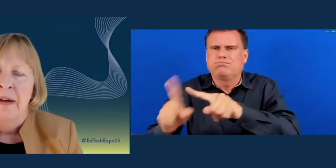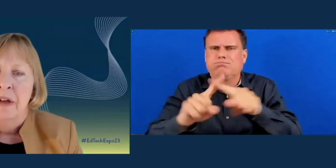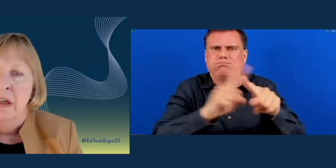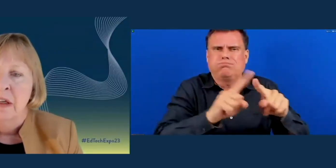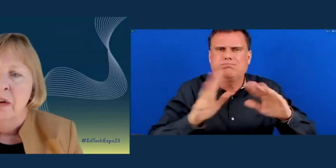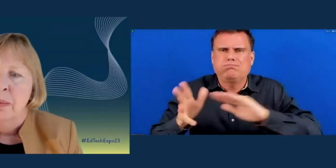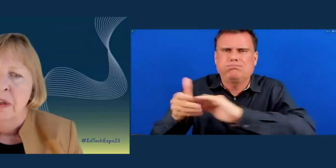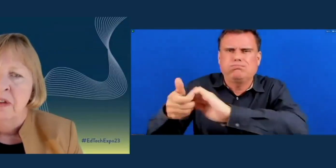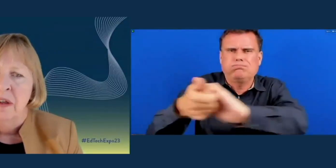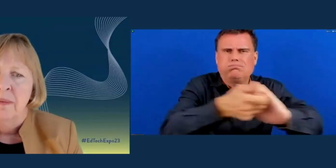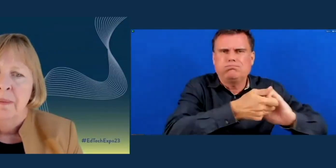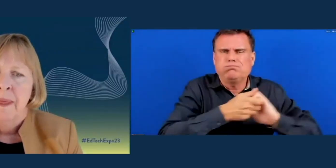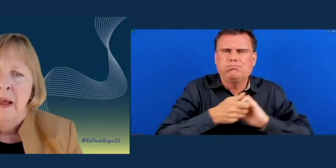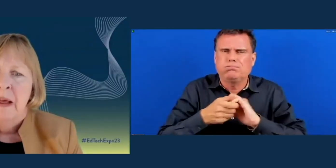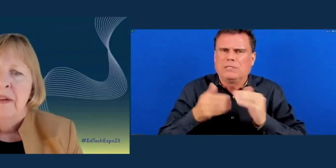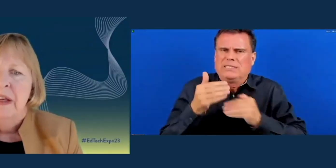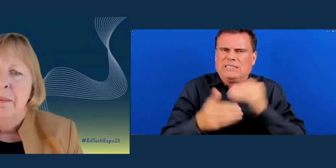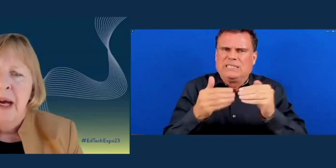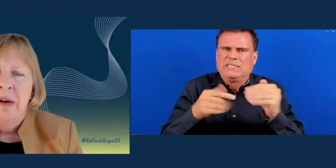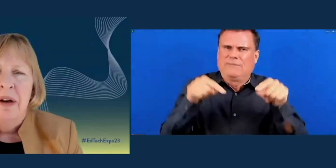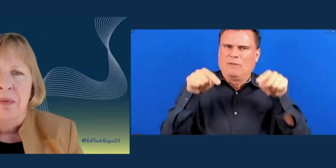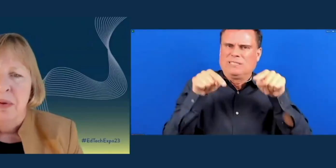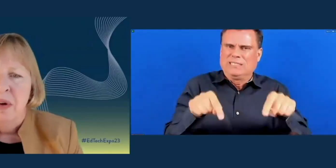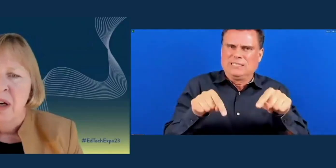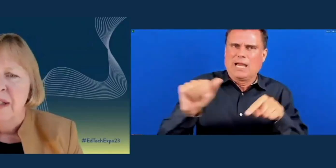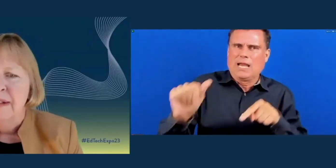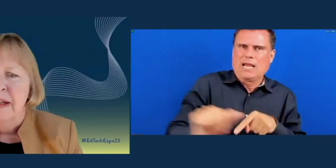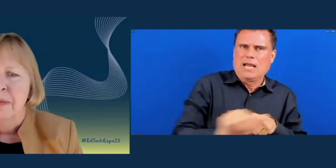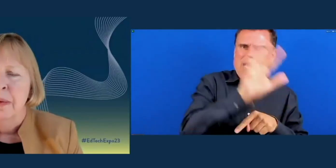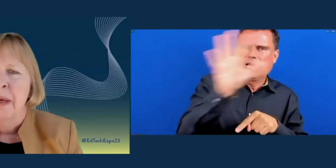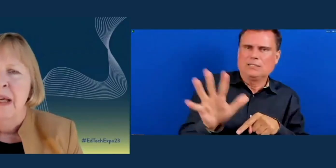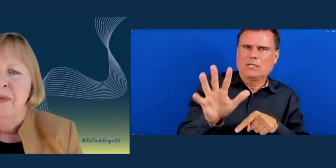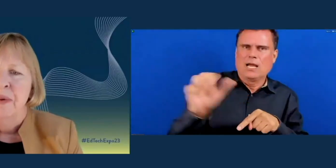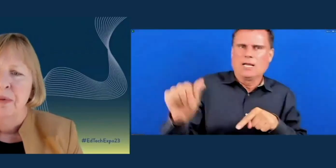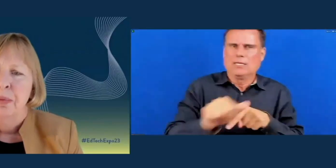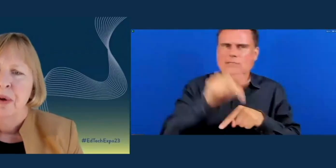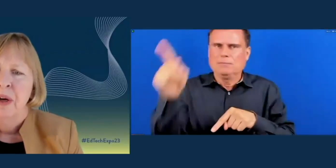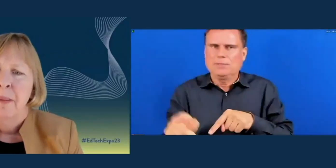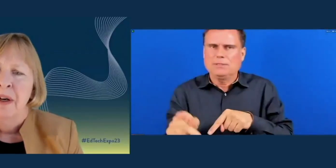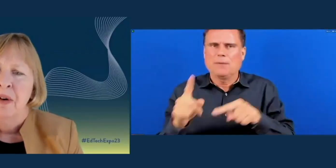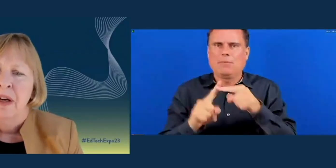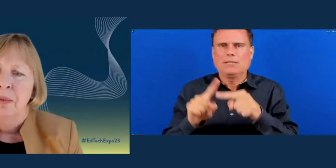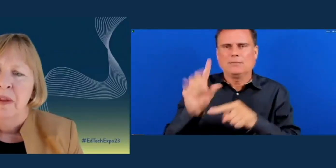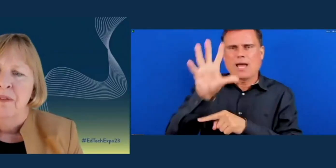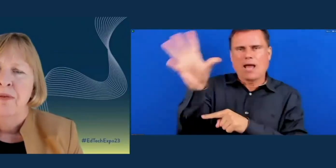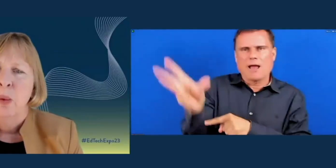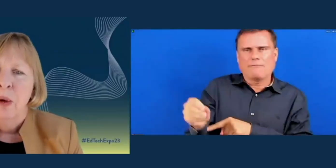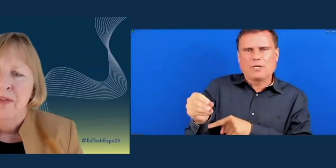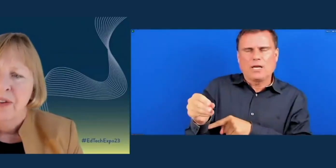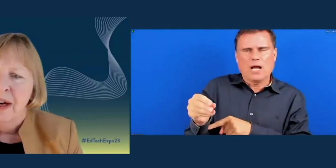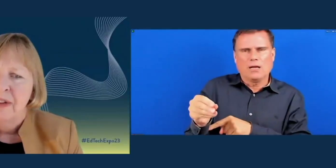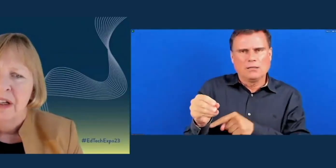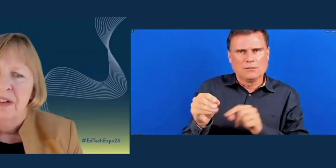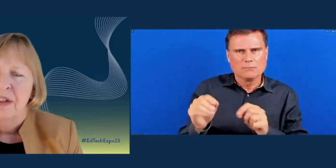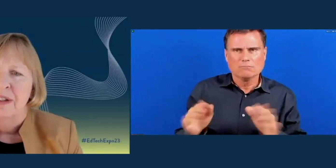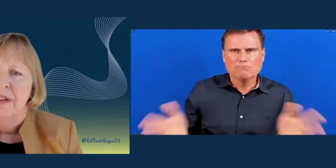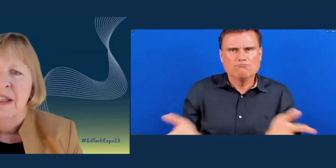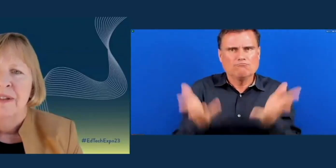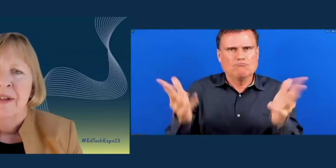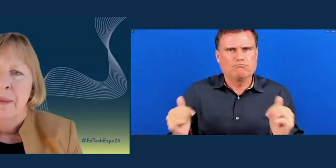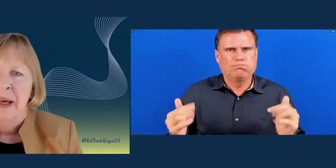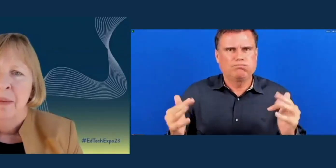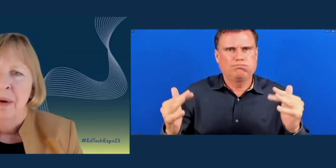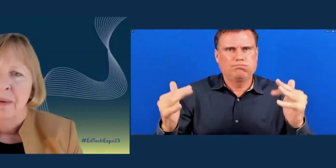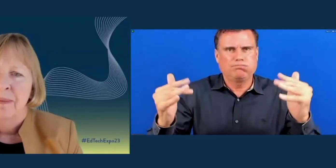the Africa Europe region. The amount of progress that has been made through this program across more than 45 countries